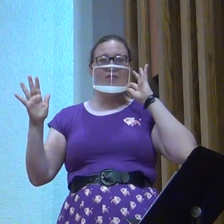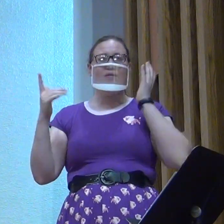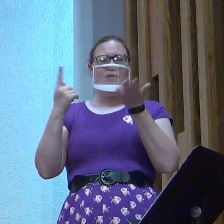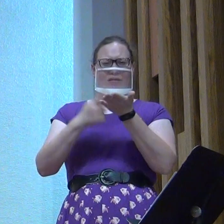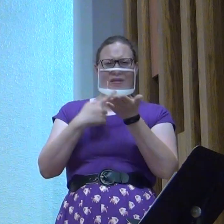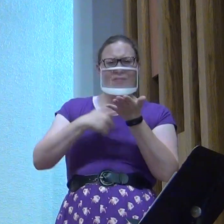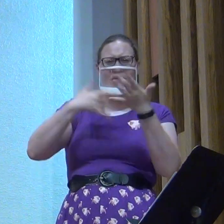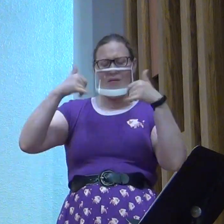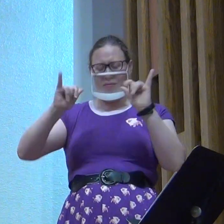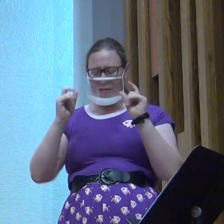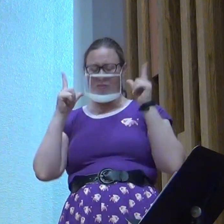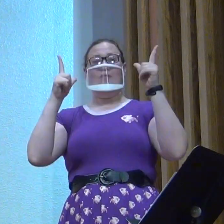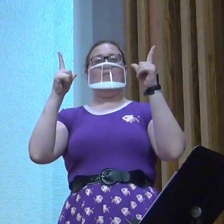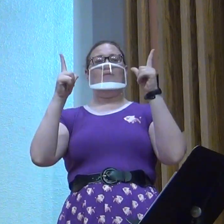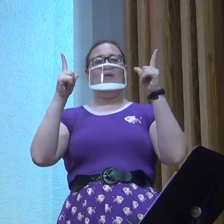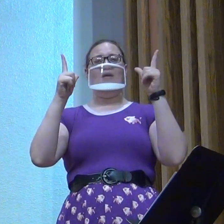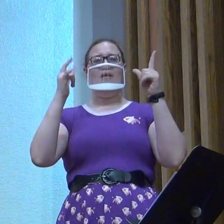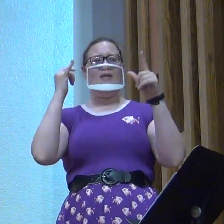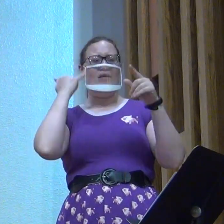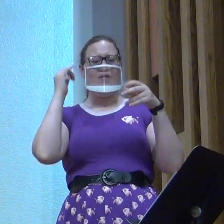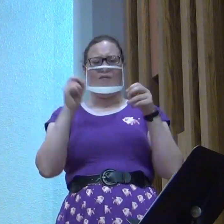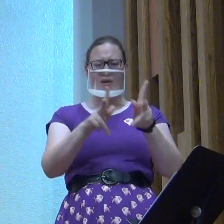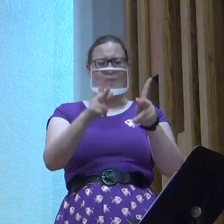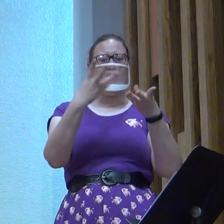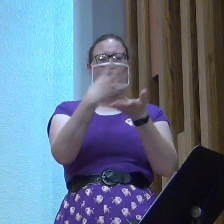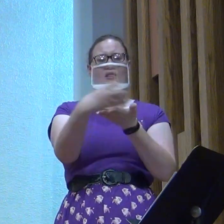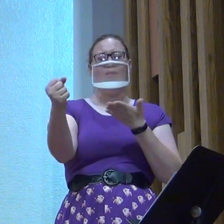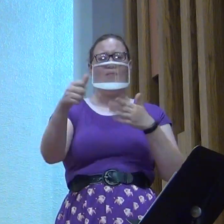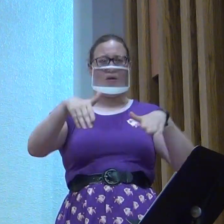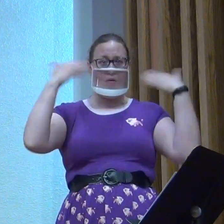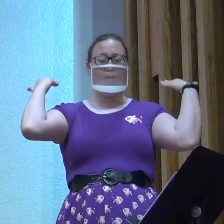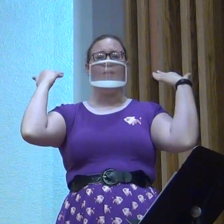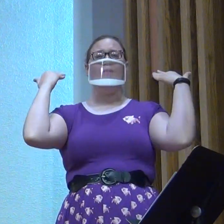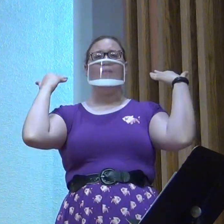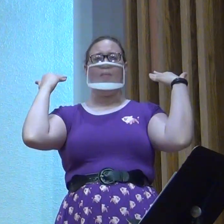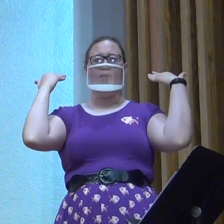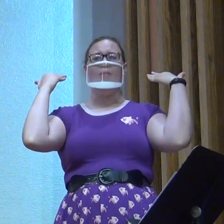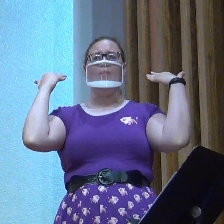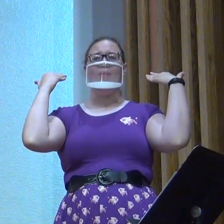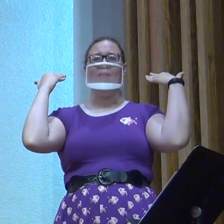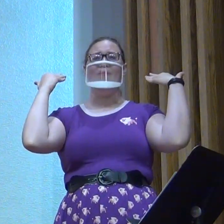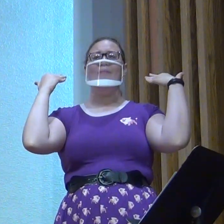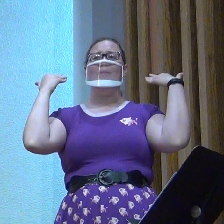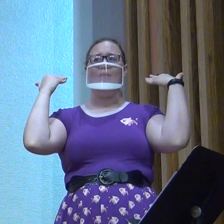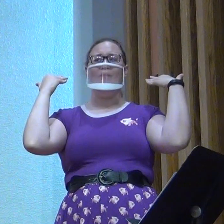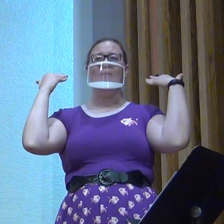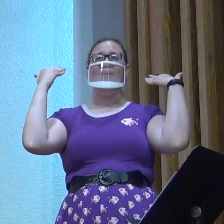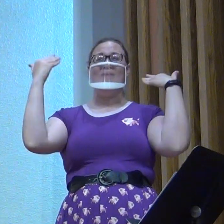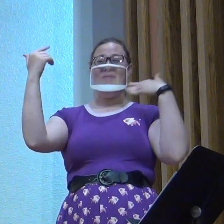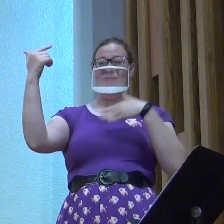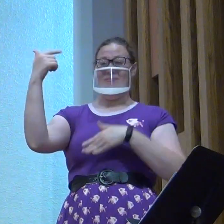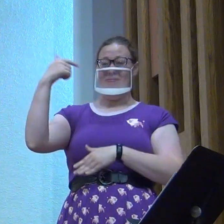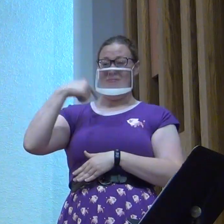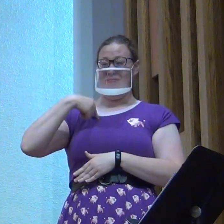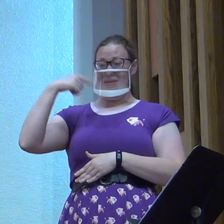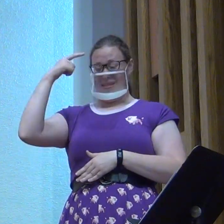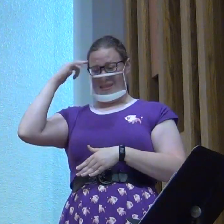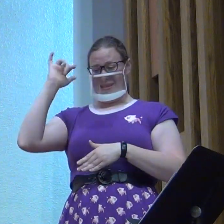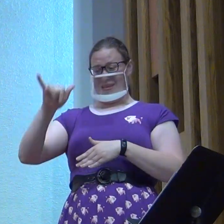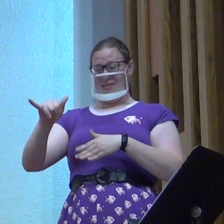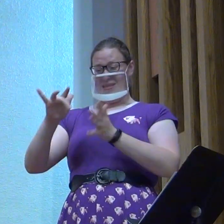get surprised when opportunities run out. And to me, this passage is about the